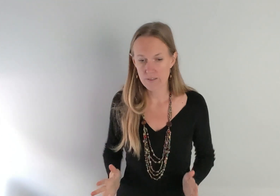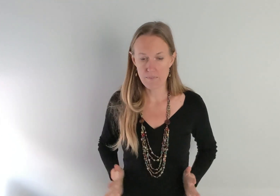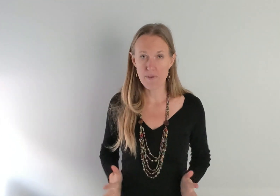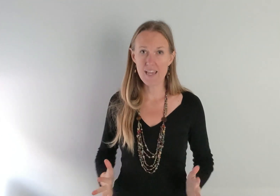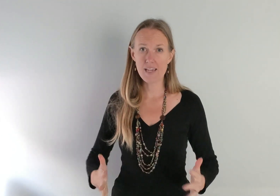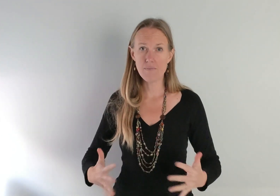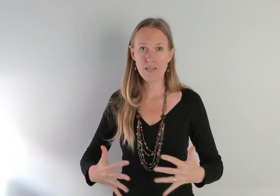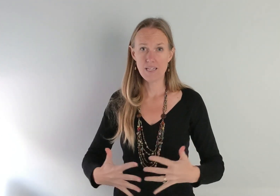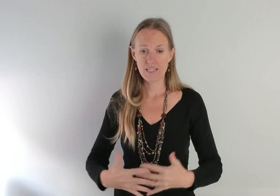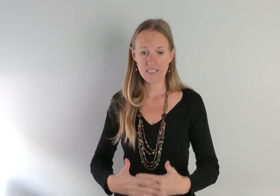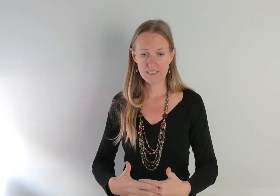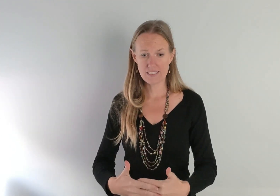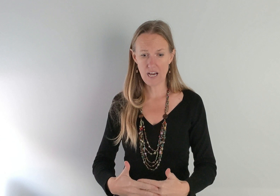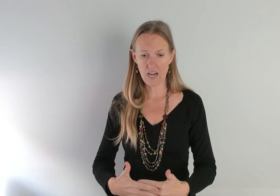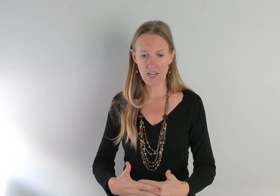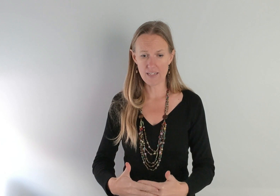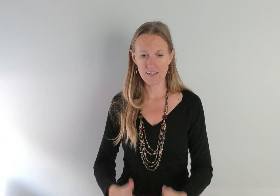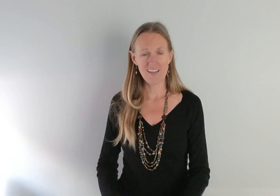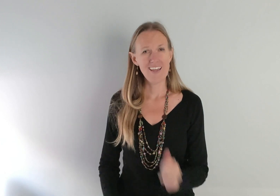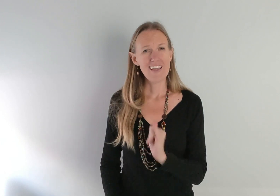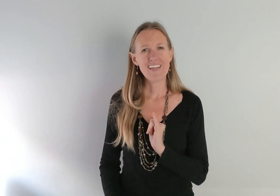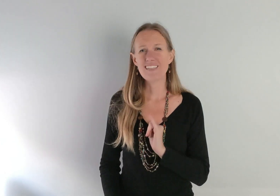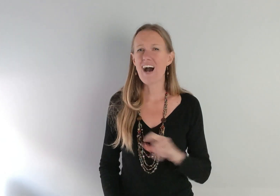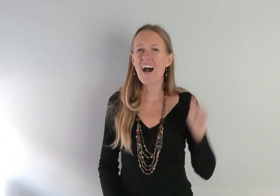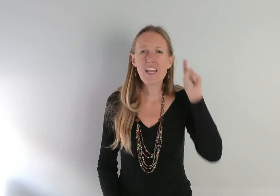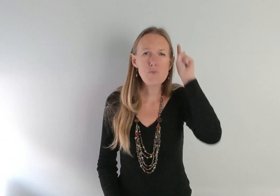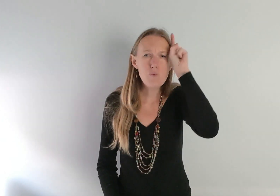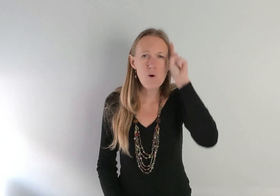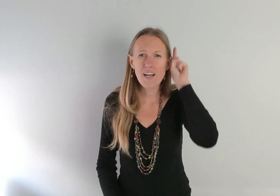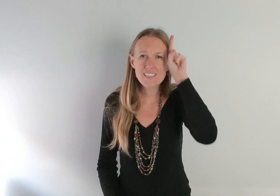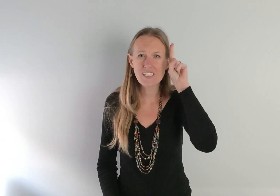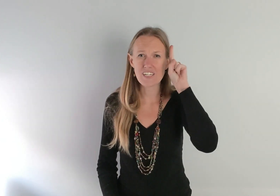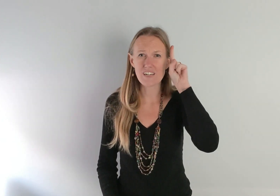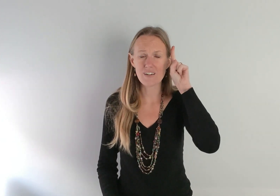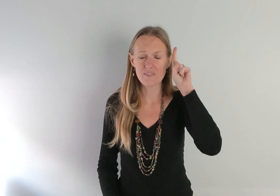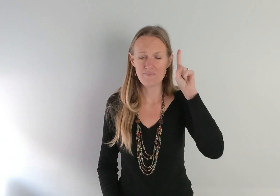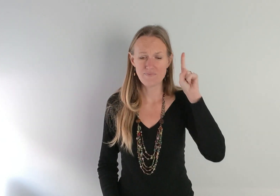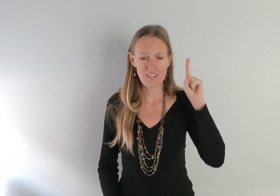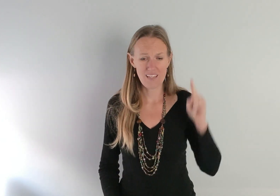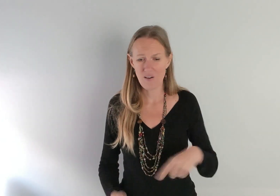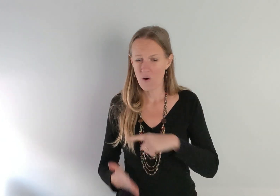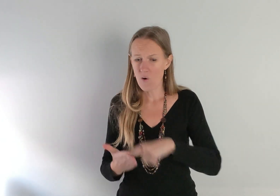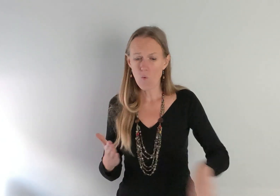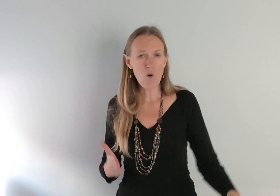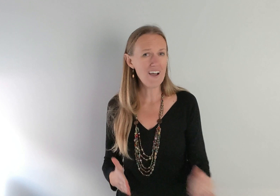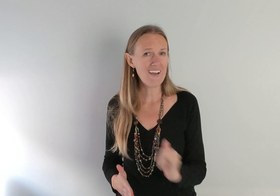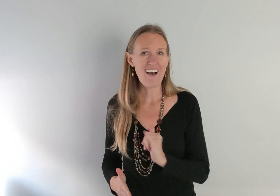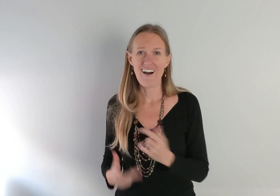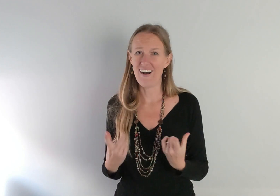a babe inside. And I wonder, what